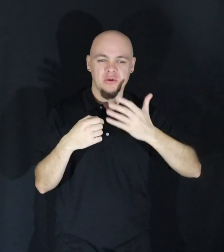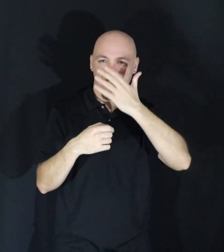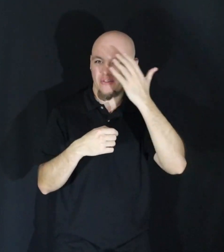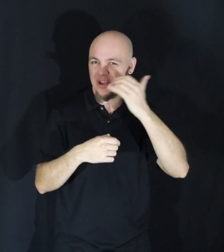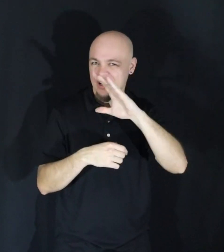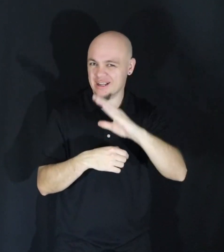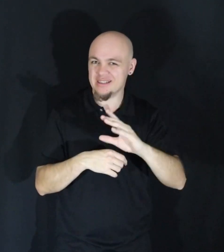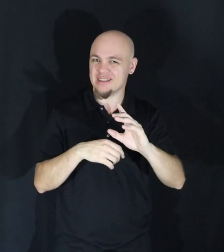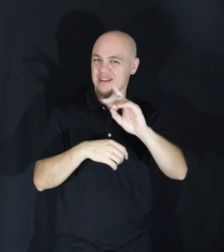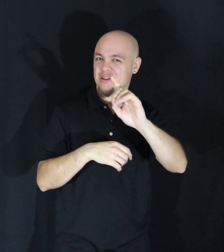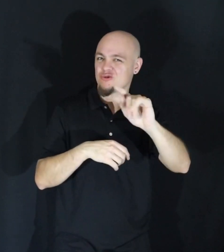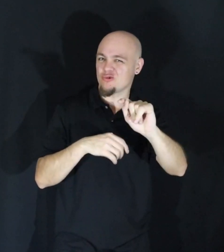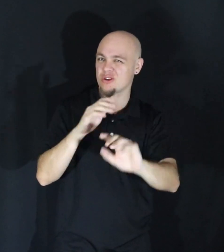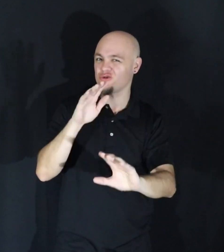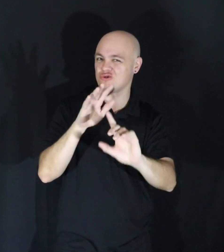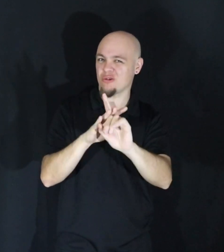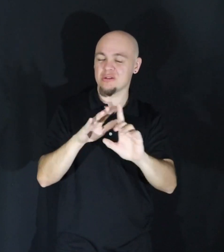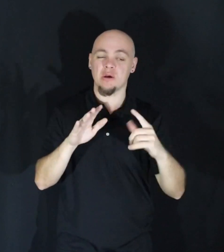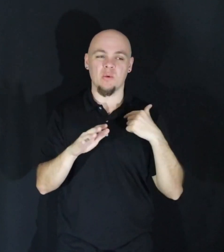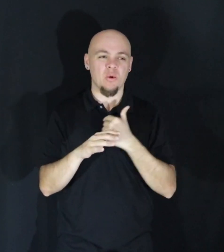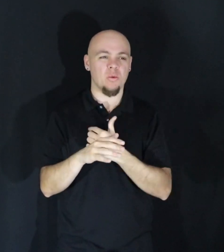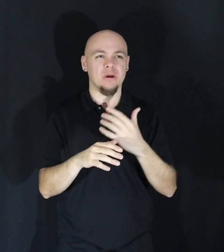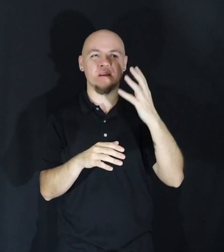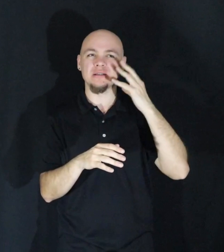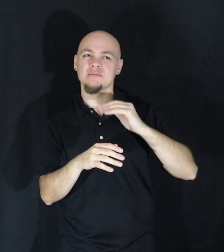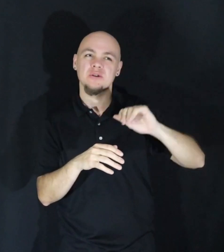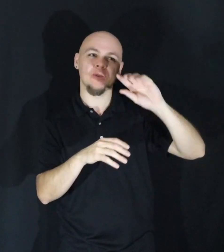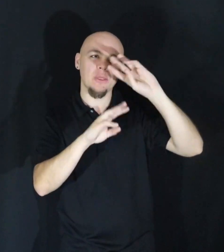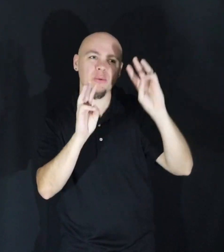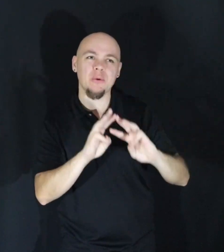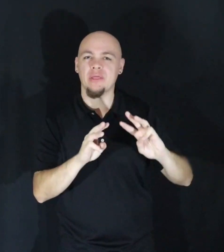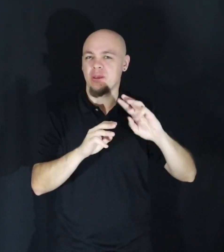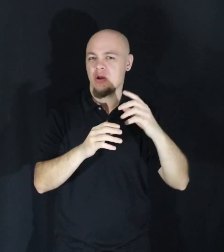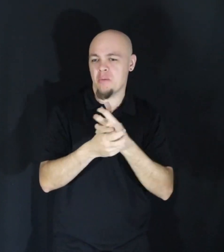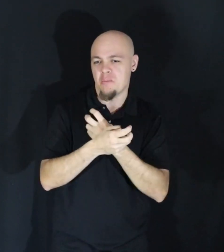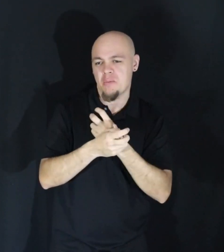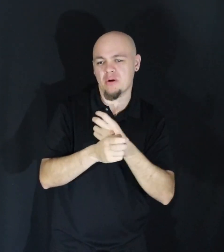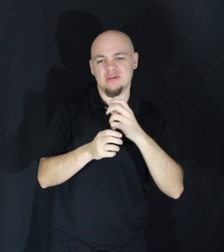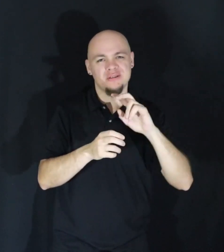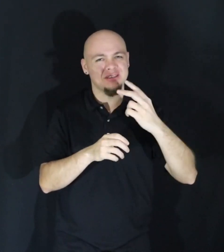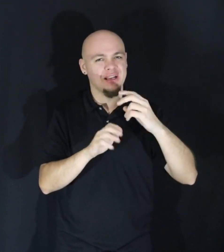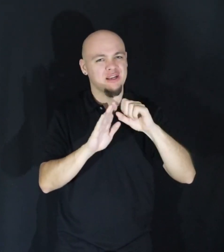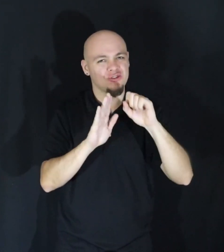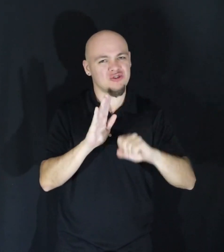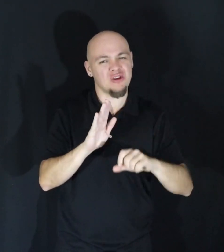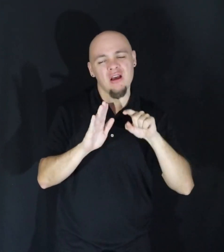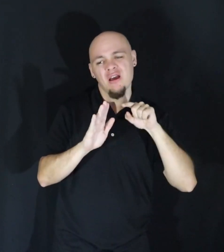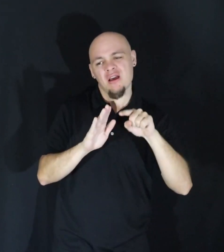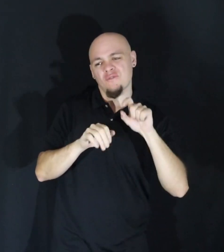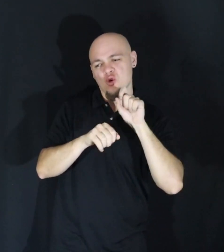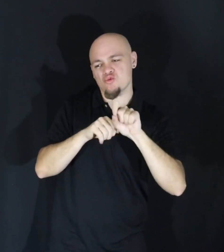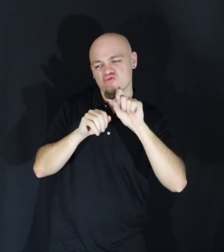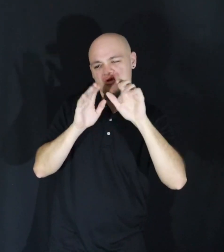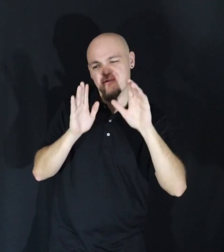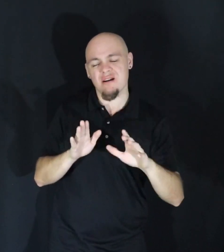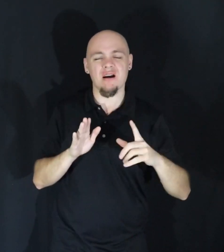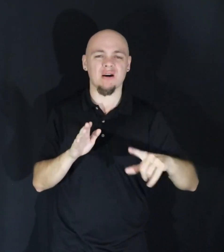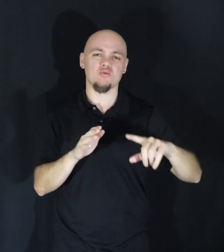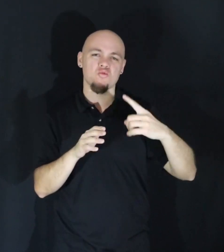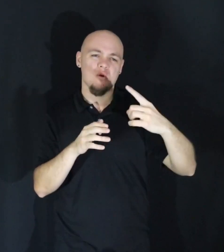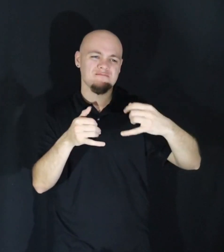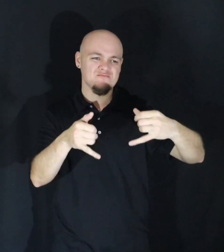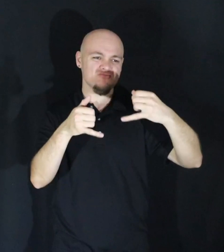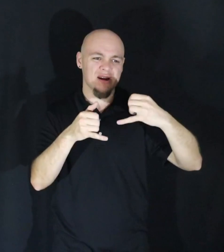Detroit shows up. We bear the weather, bare bones of rush, second shift workers on that city bus, and we share one pride for